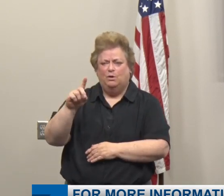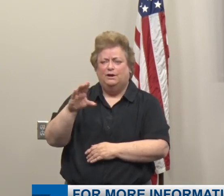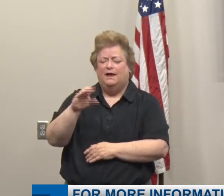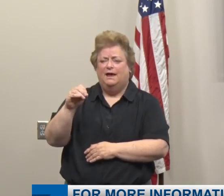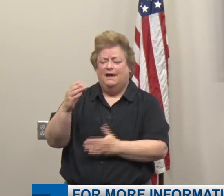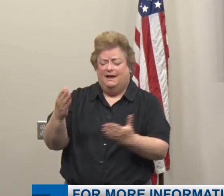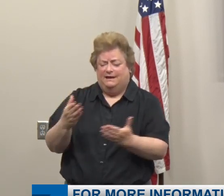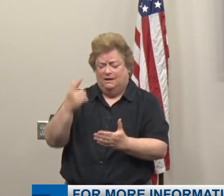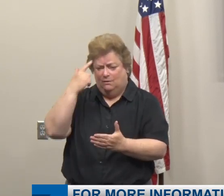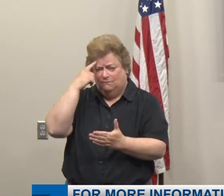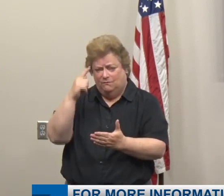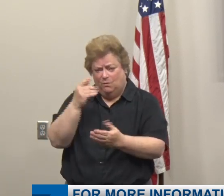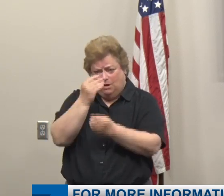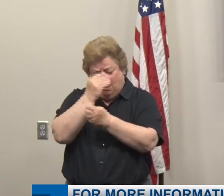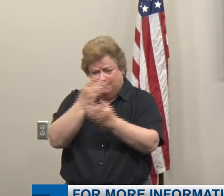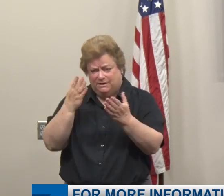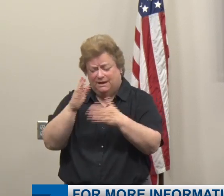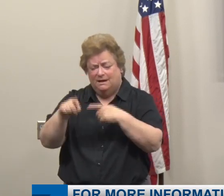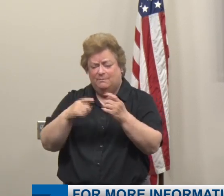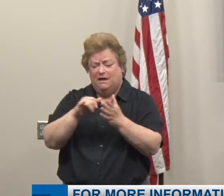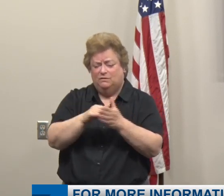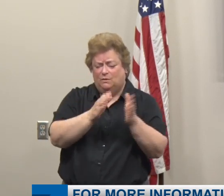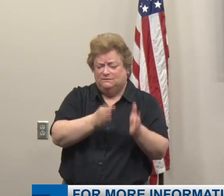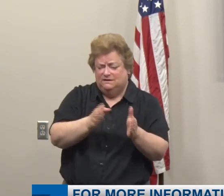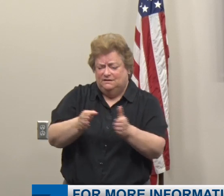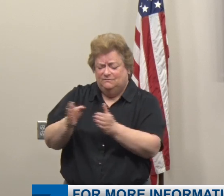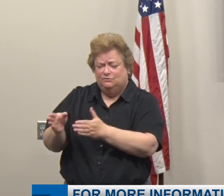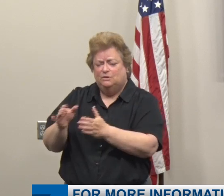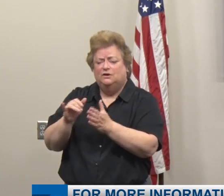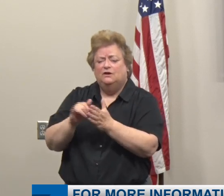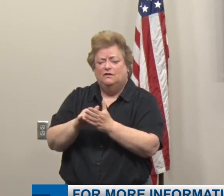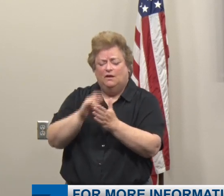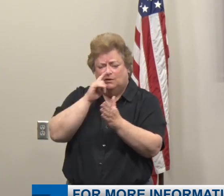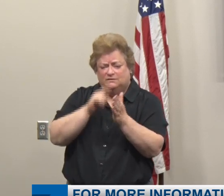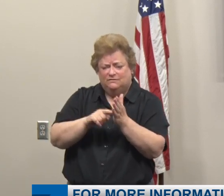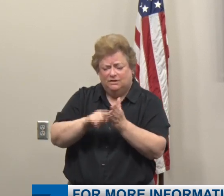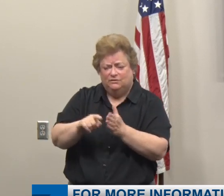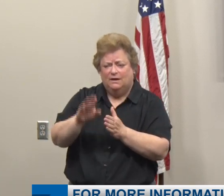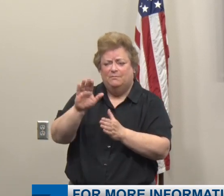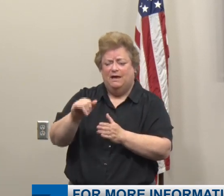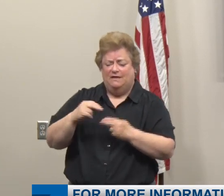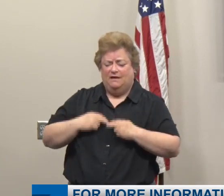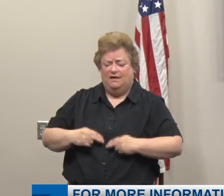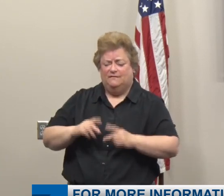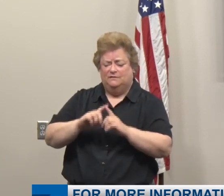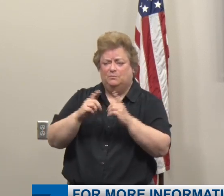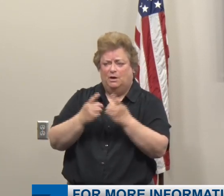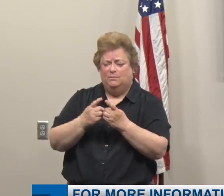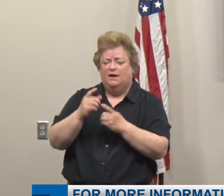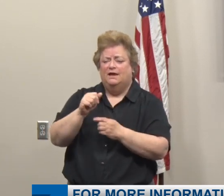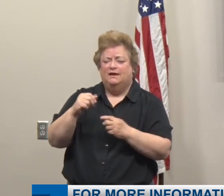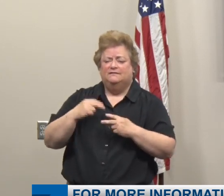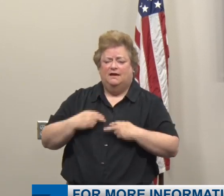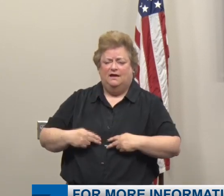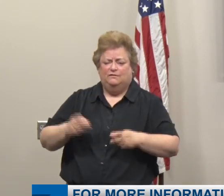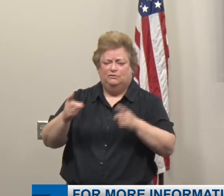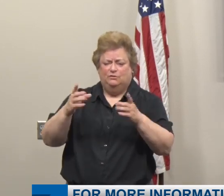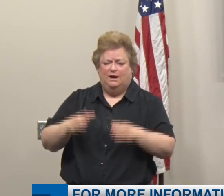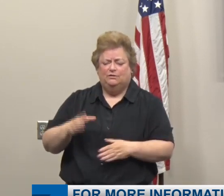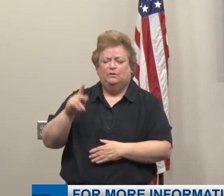an update on these individuals and the investigations currently being done by the Health Department is Health Director Pat